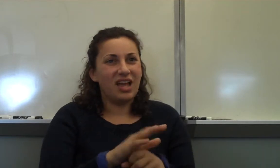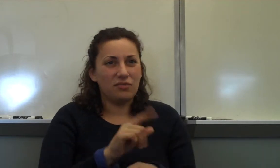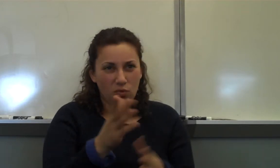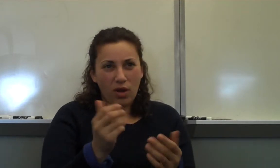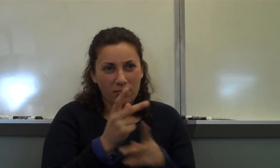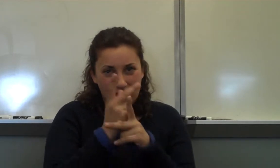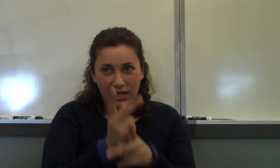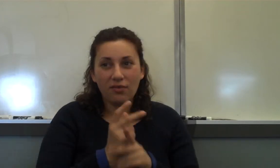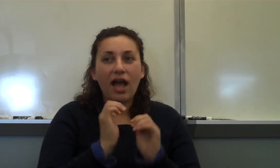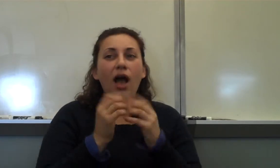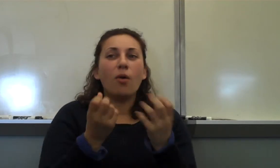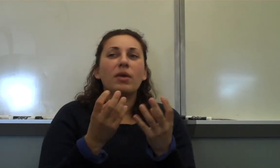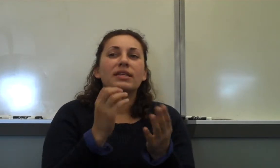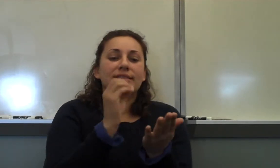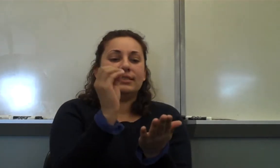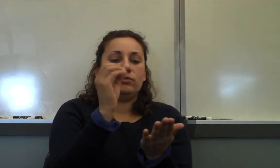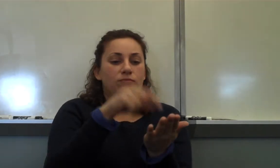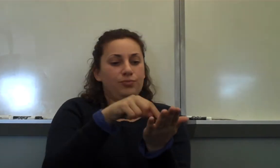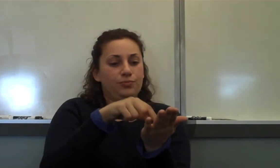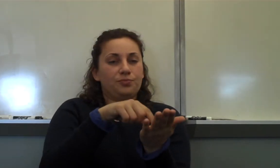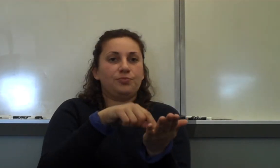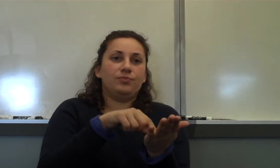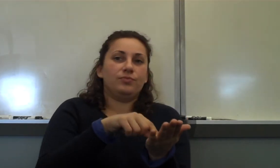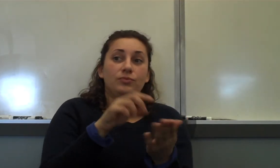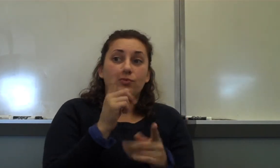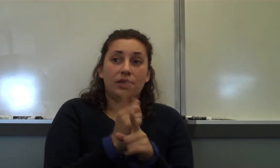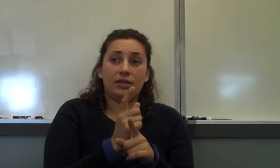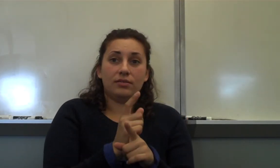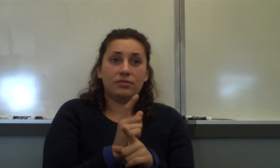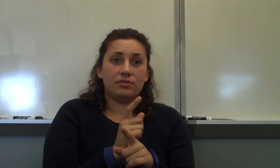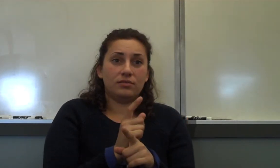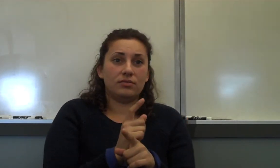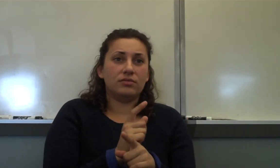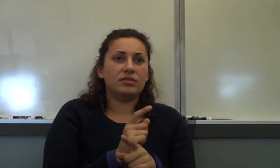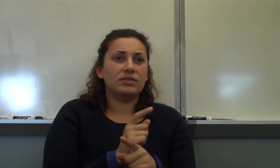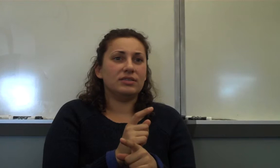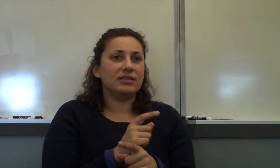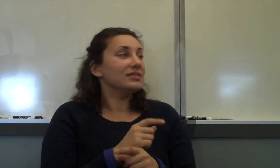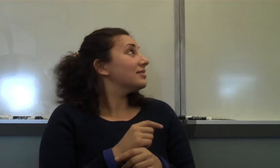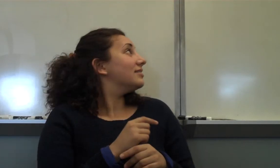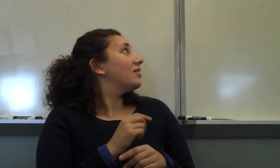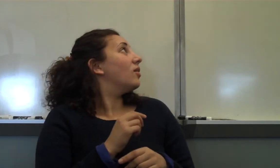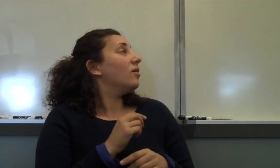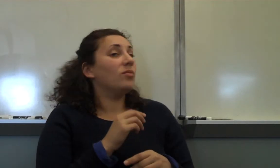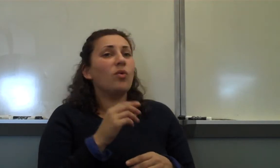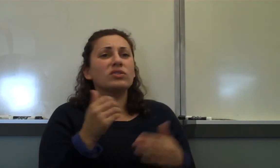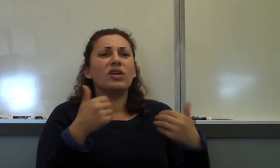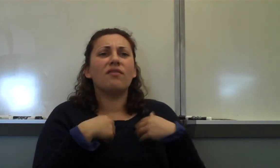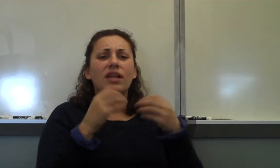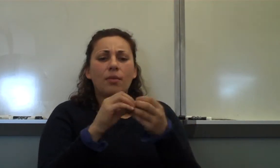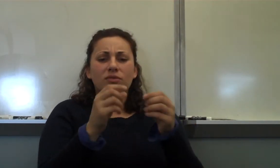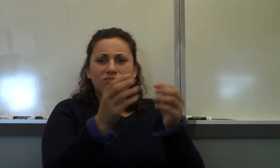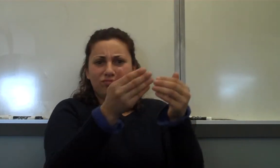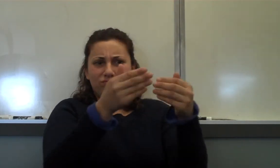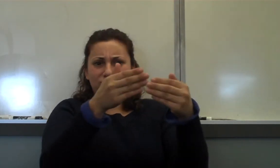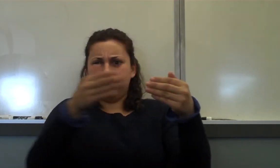yourself as you're entering the zeros, right? What if you had, a number which is way out here and all the zeros in front of it?